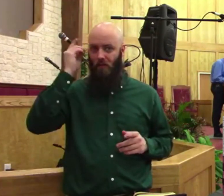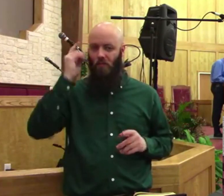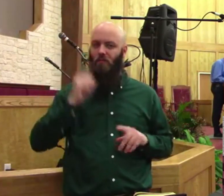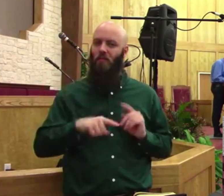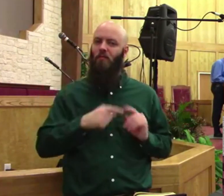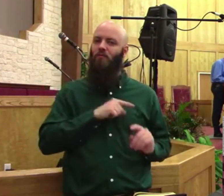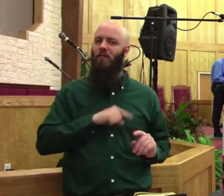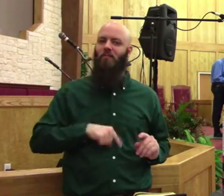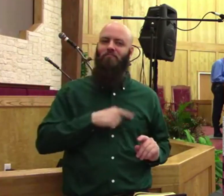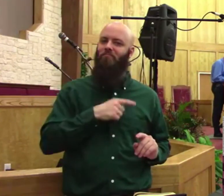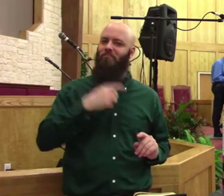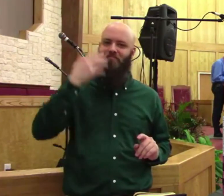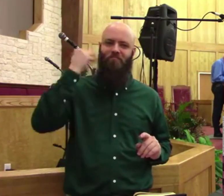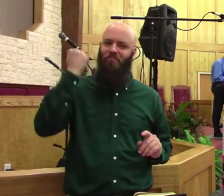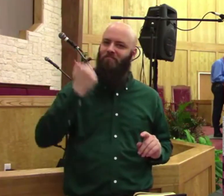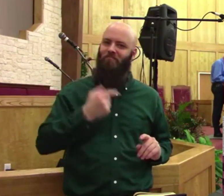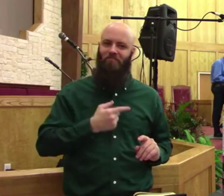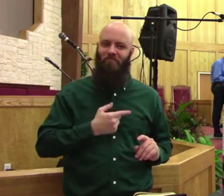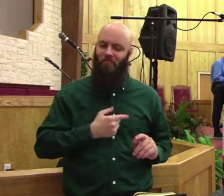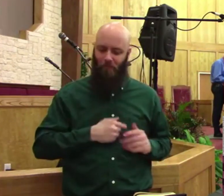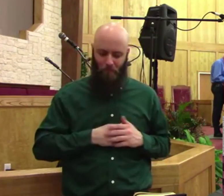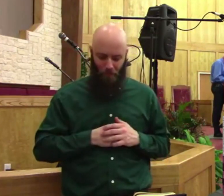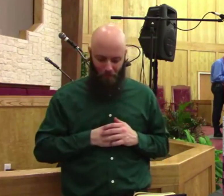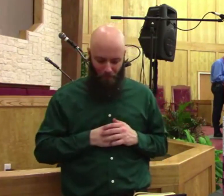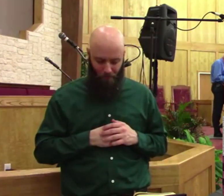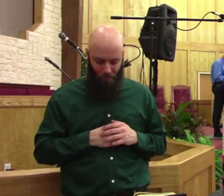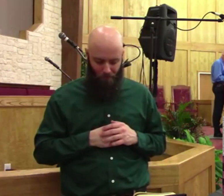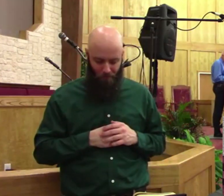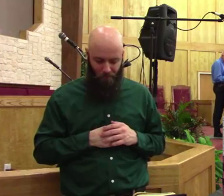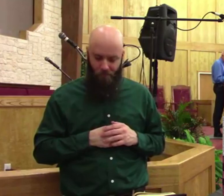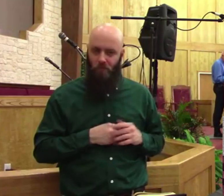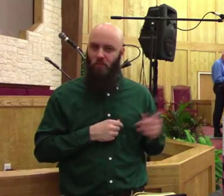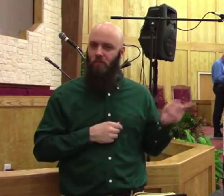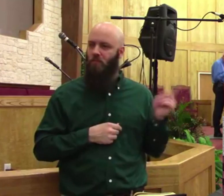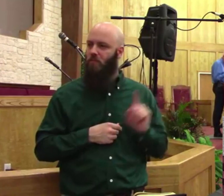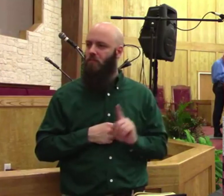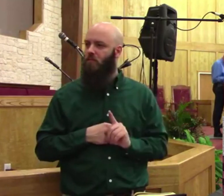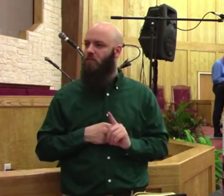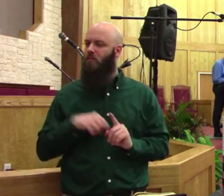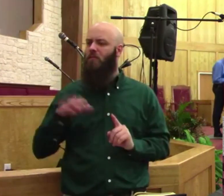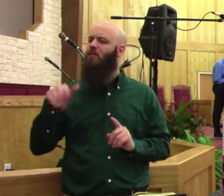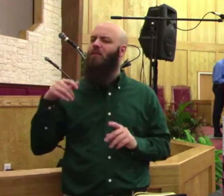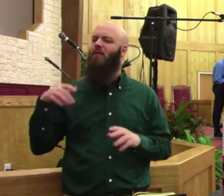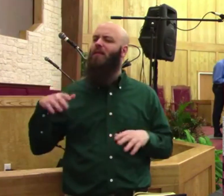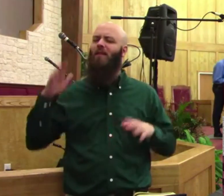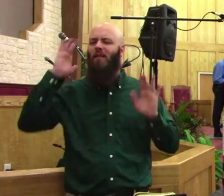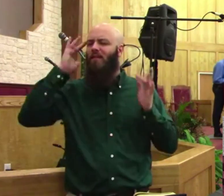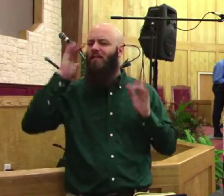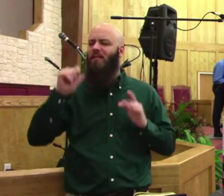mother has not. She enters, tells him, don't be alarmed.